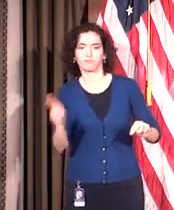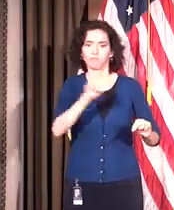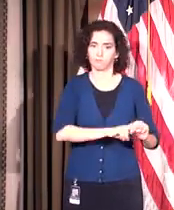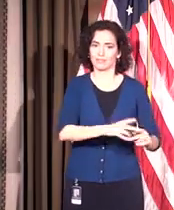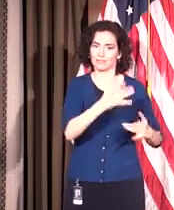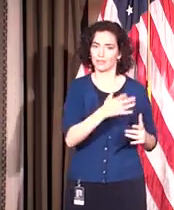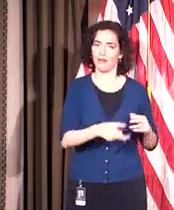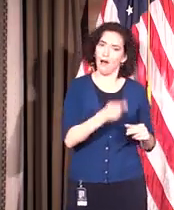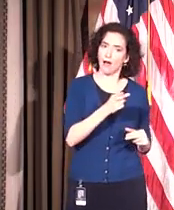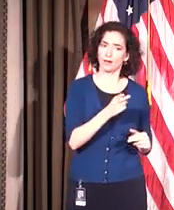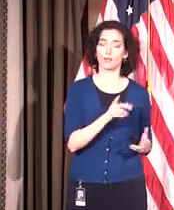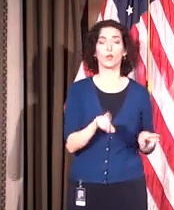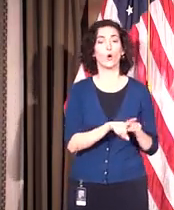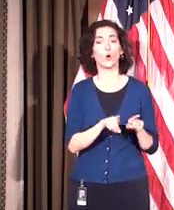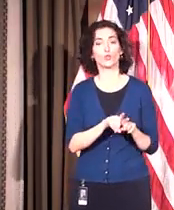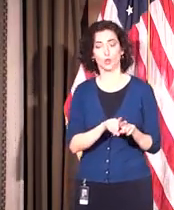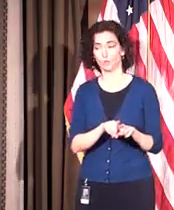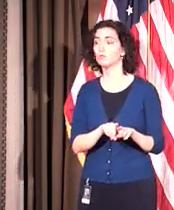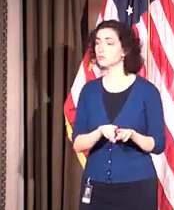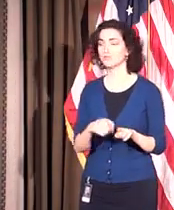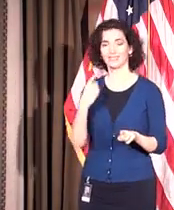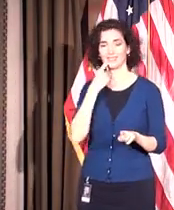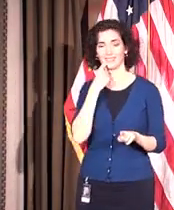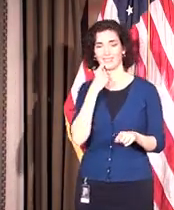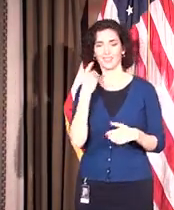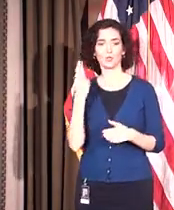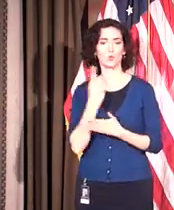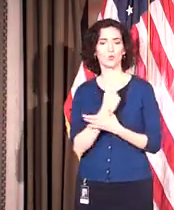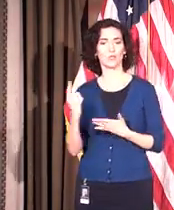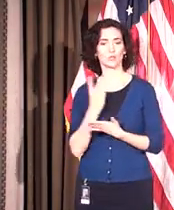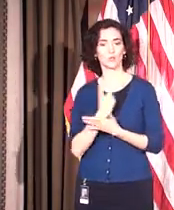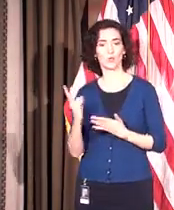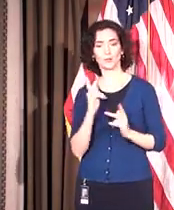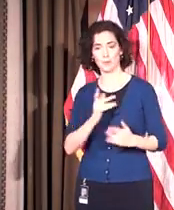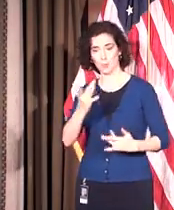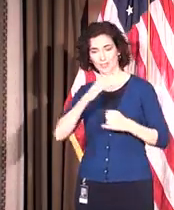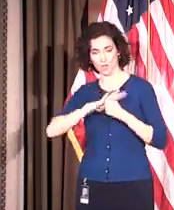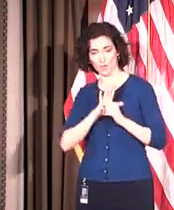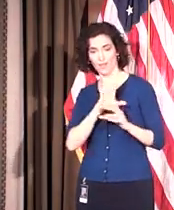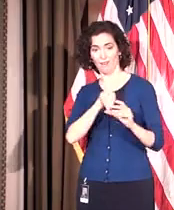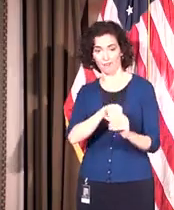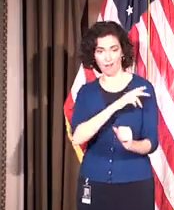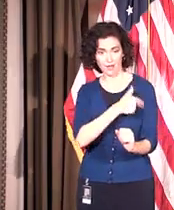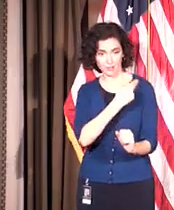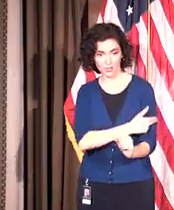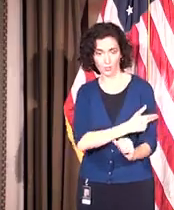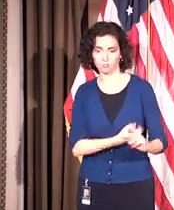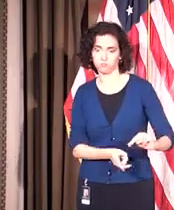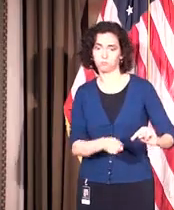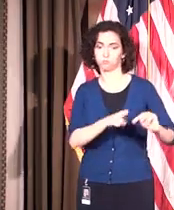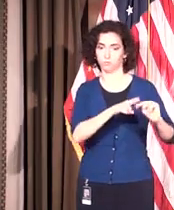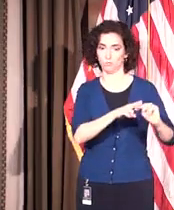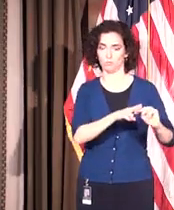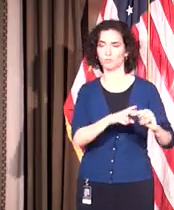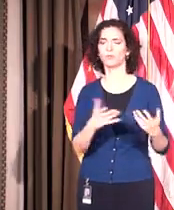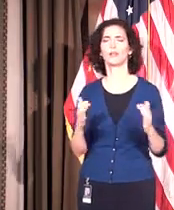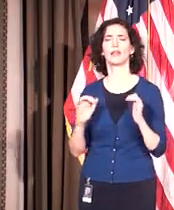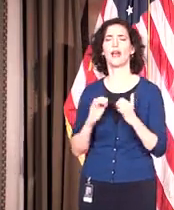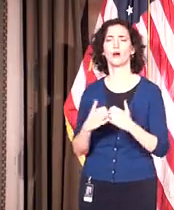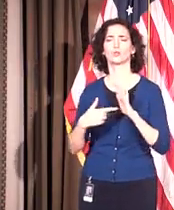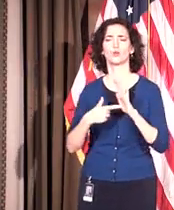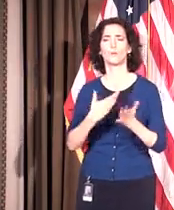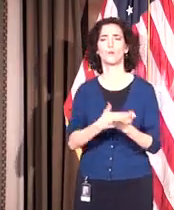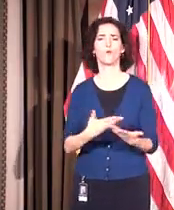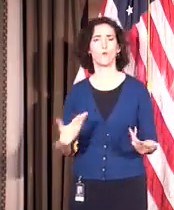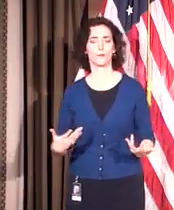hospitalizations increasing markedly over the last couple of weeks. And I can put those in perspective for you.